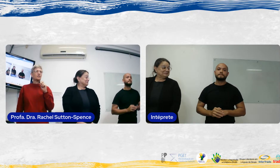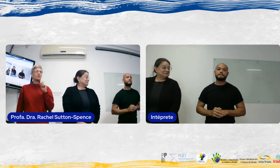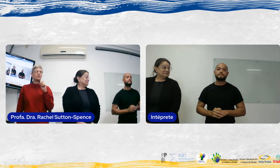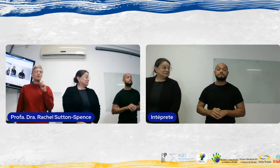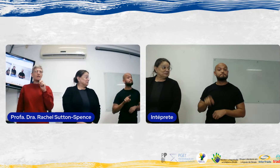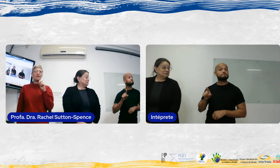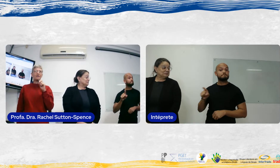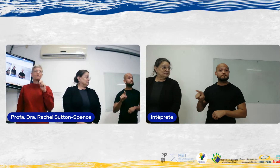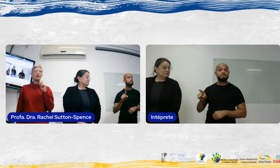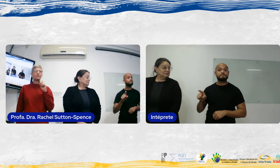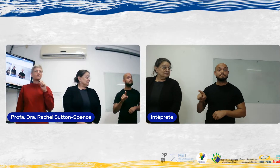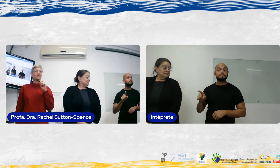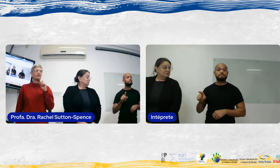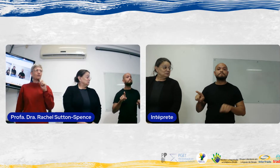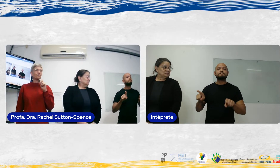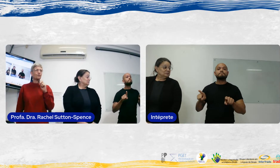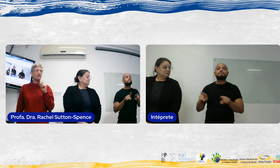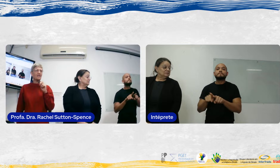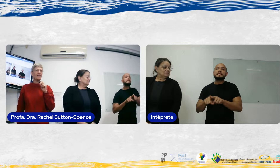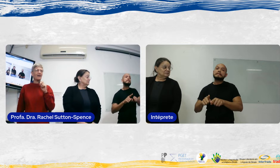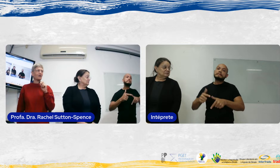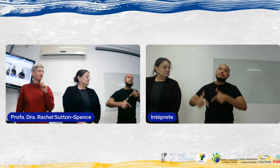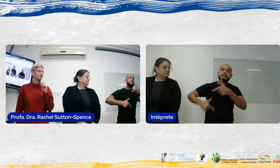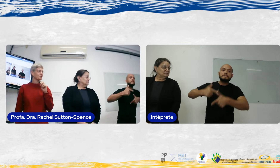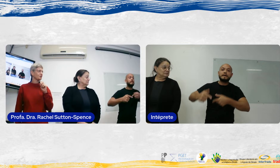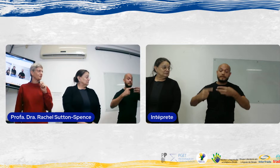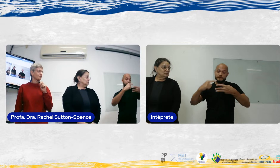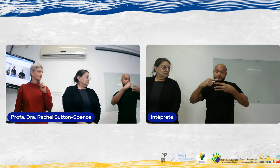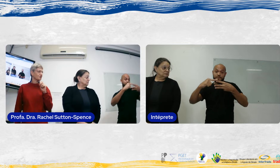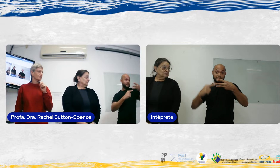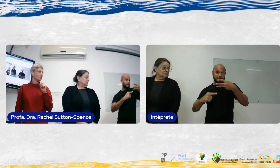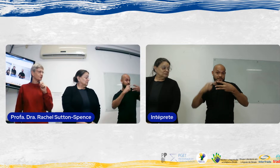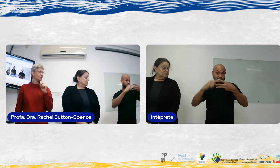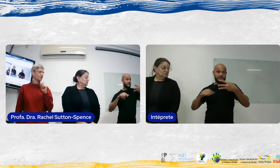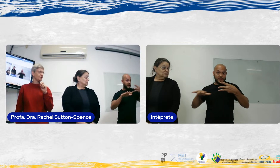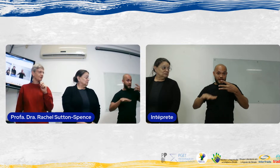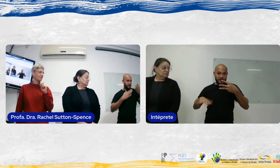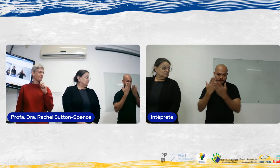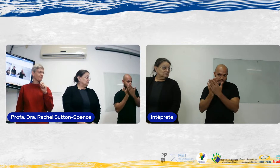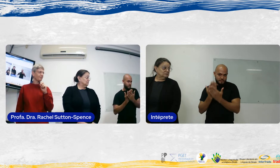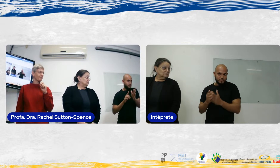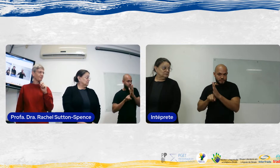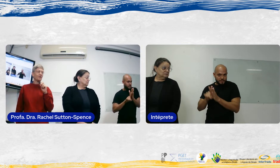She is involved in 3 areas of research